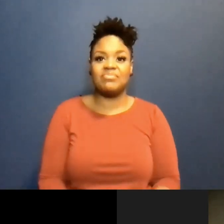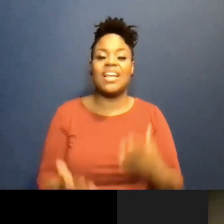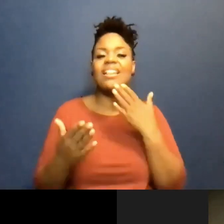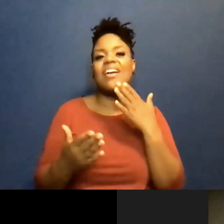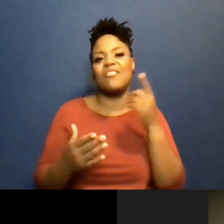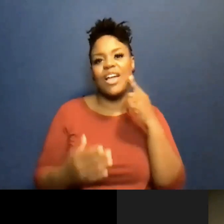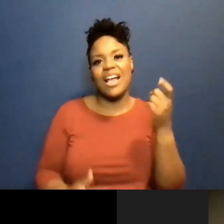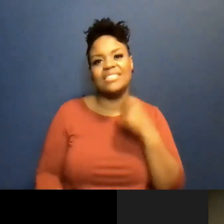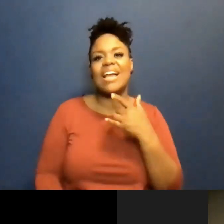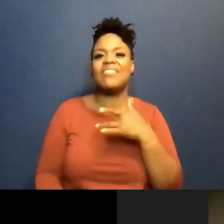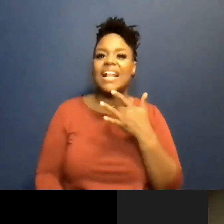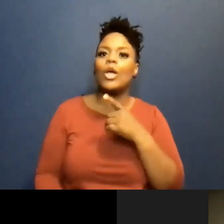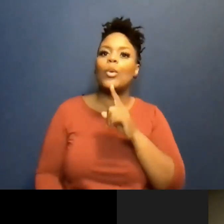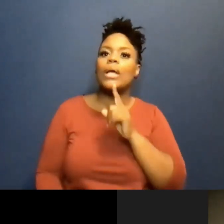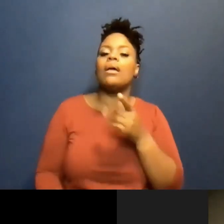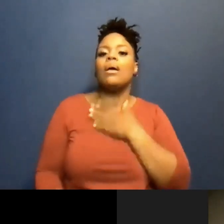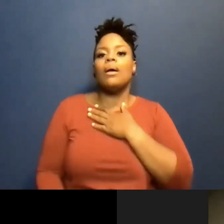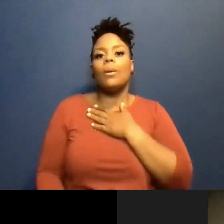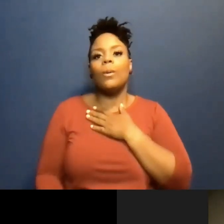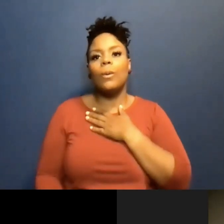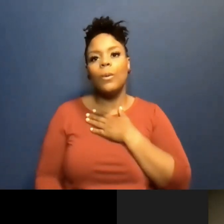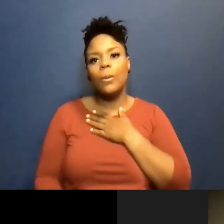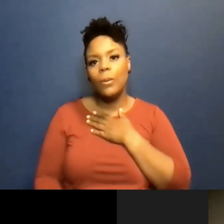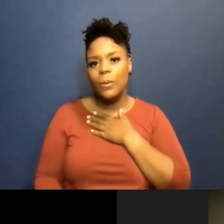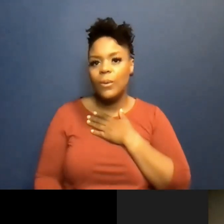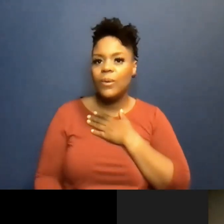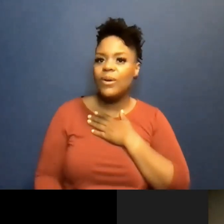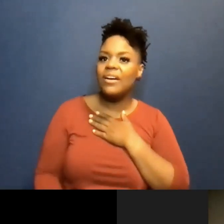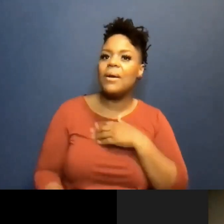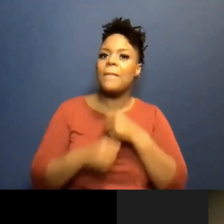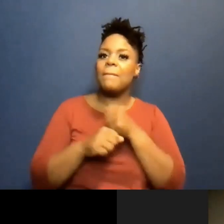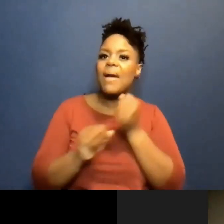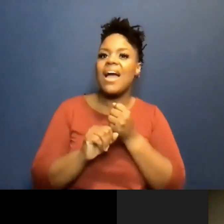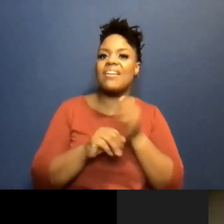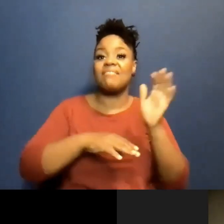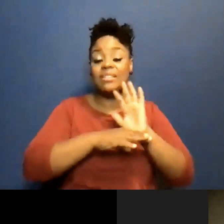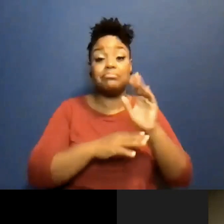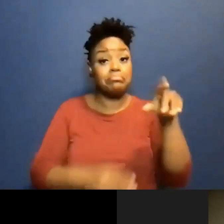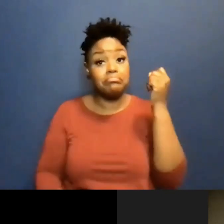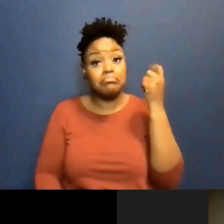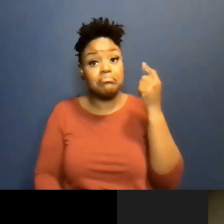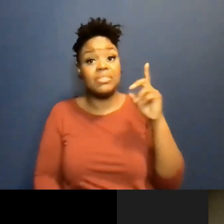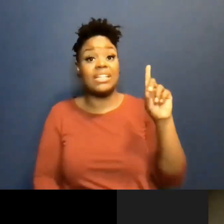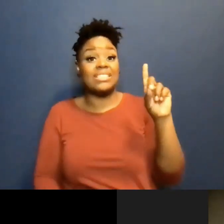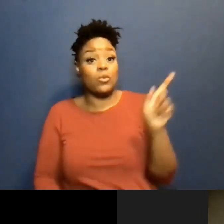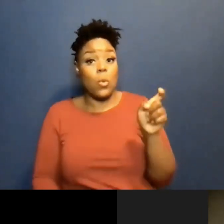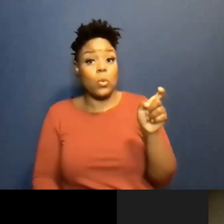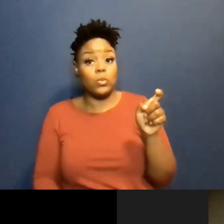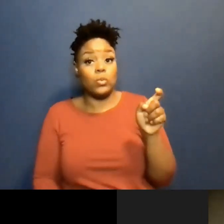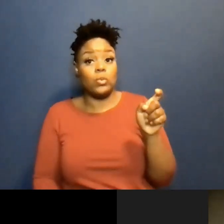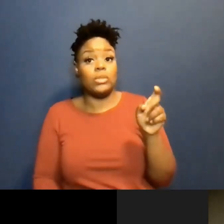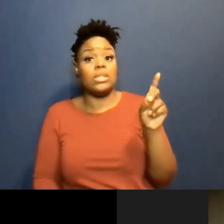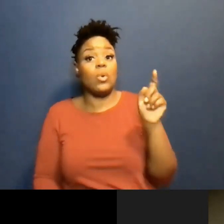actually. My diagnosis was not something I shared with most people in my friendship group, or even my family members didn't know about it for a